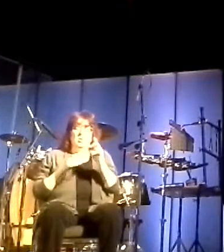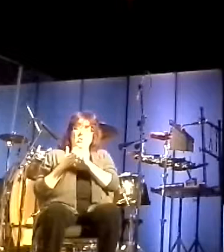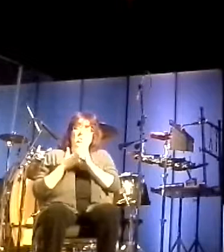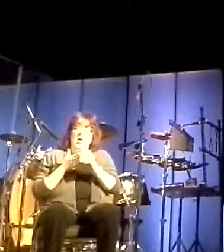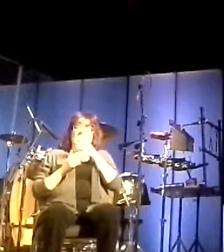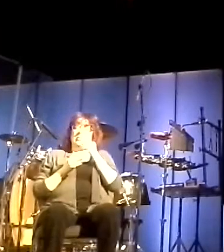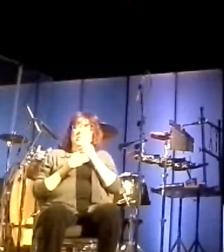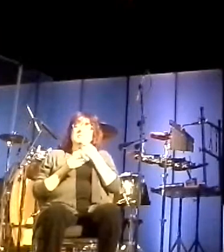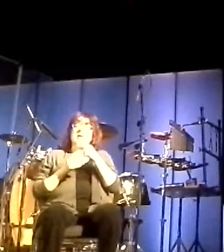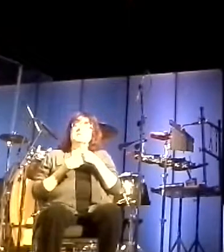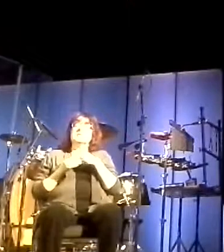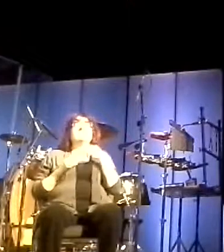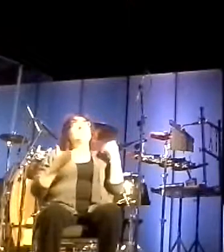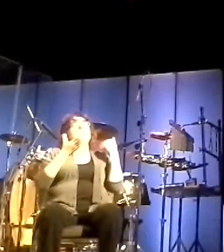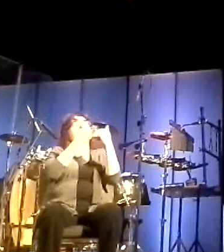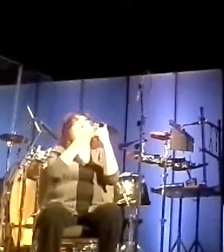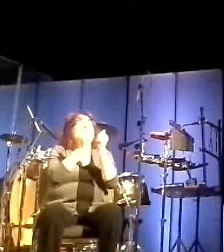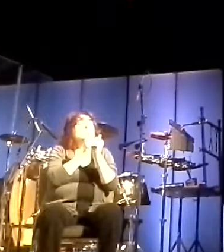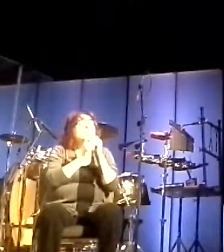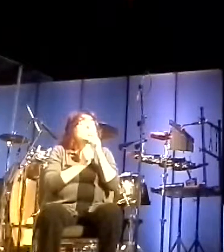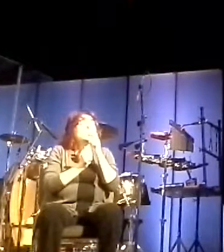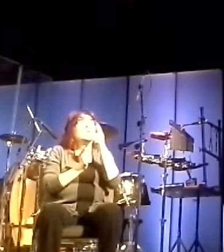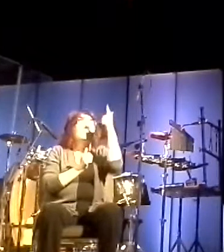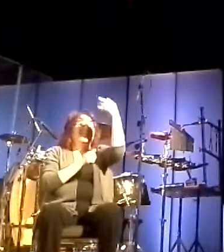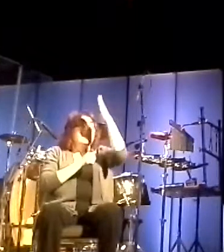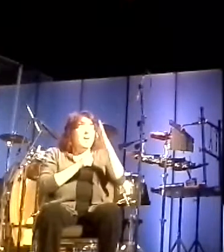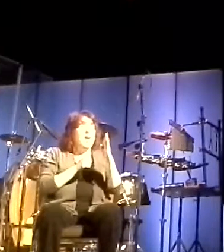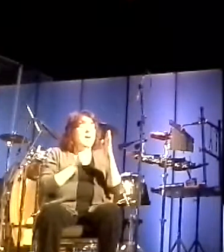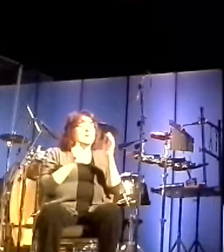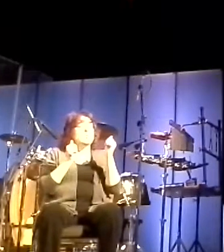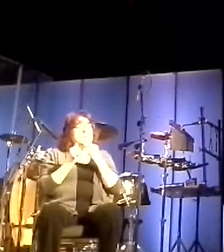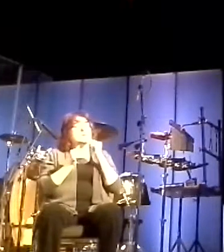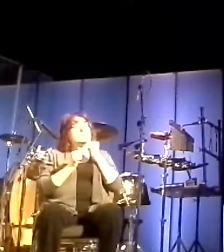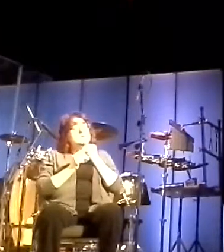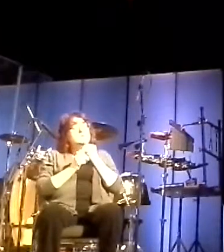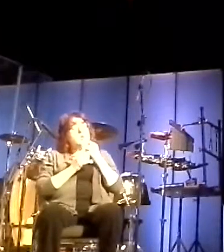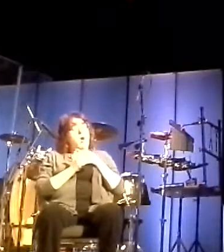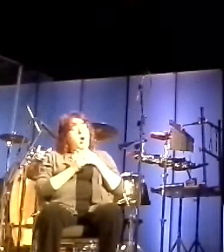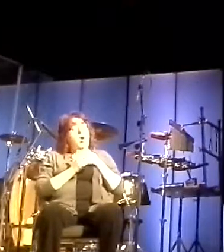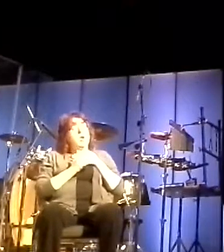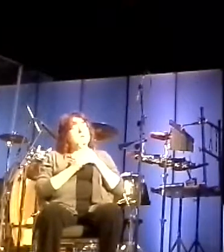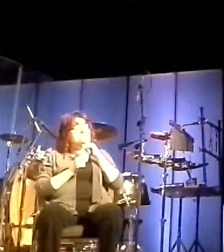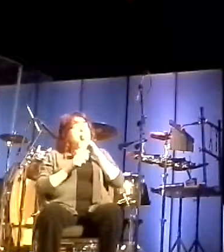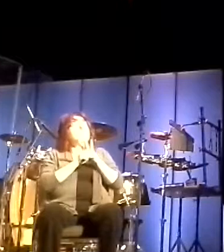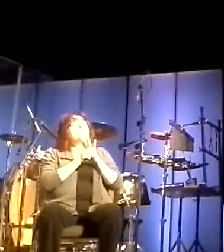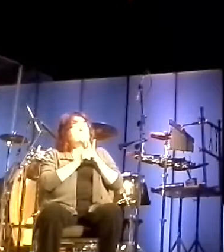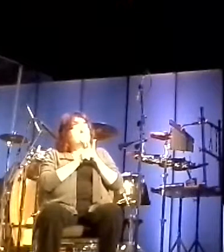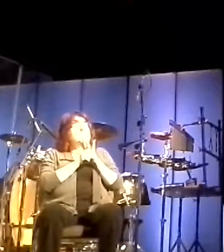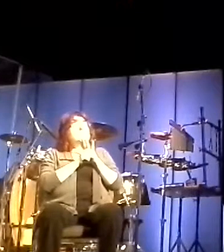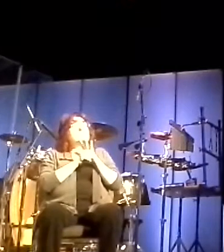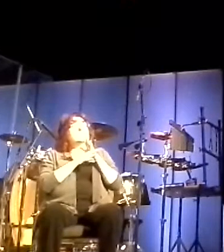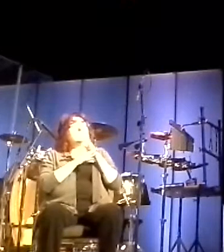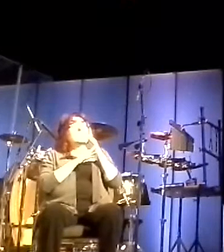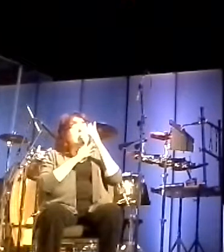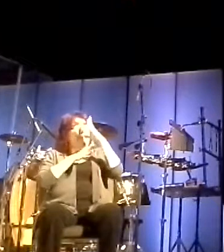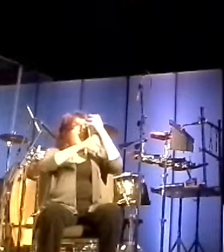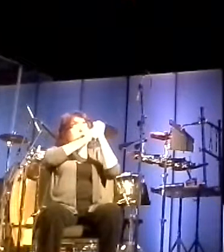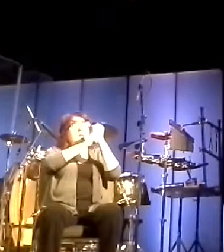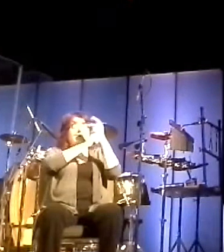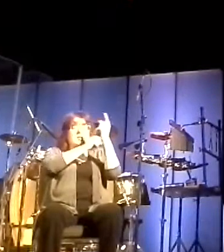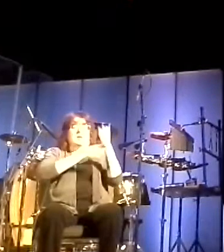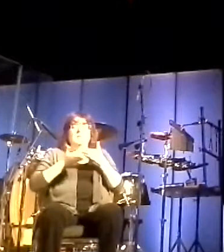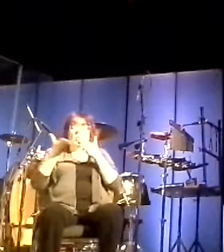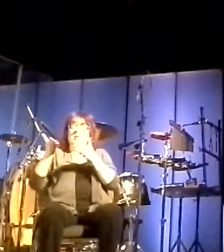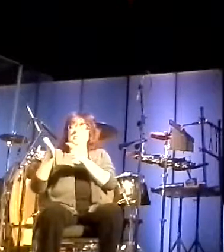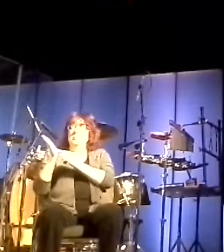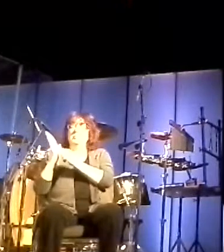of Hebrews says this, let us draw near to who? To God with a sincere heart and with full assurance that faith brings. Go down here to